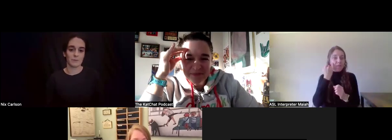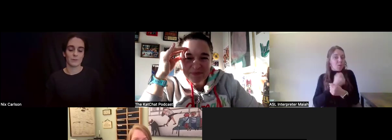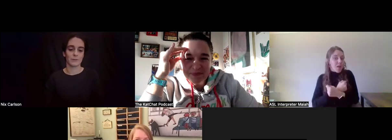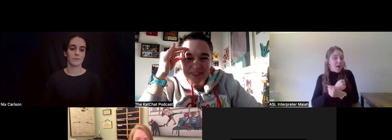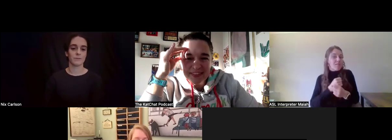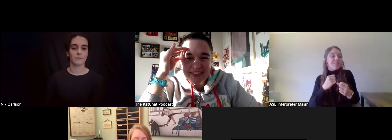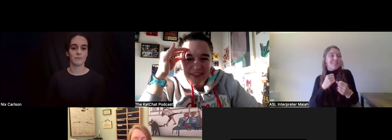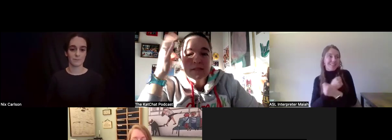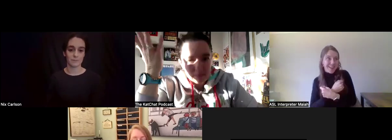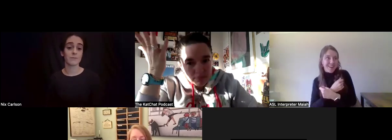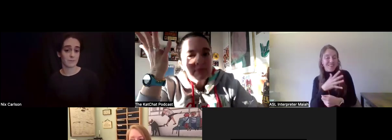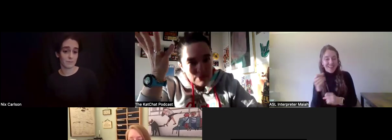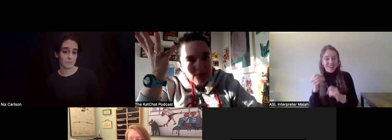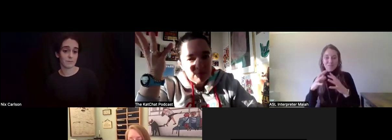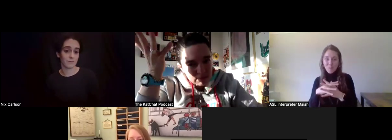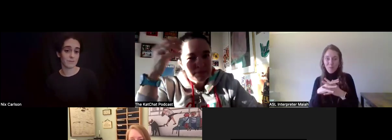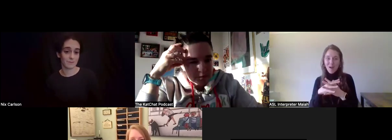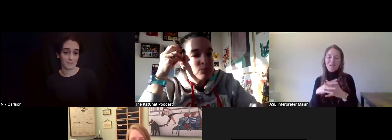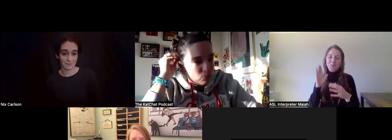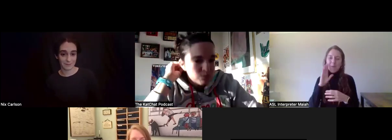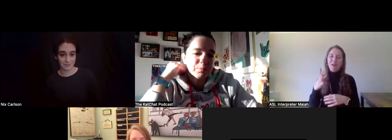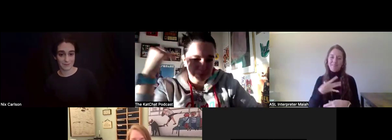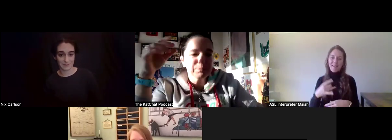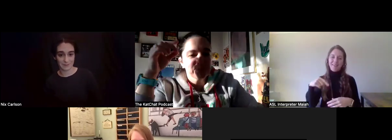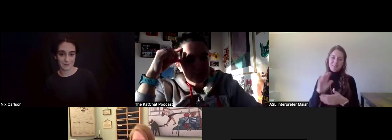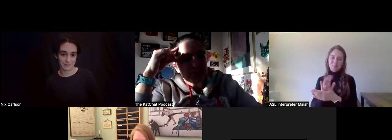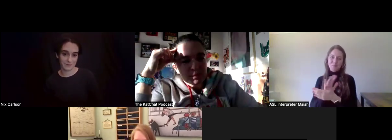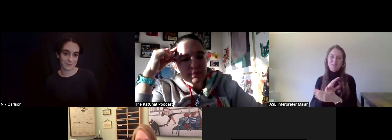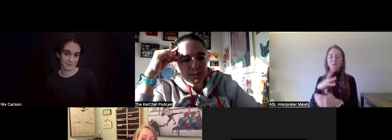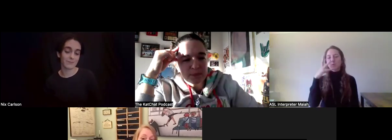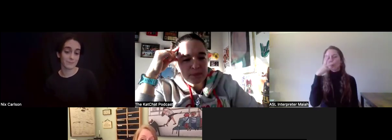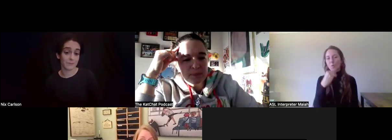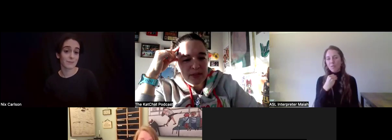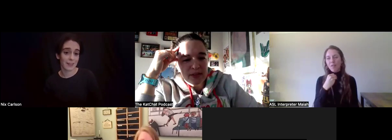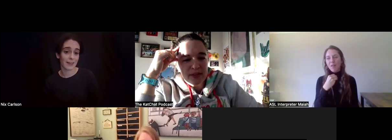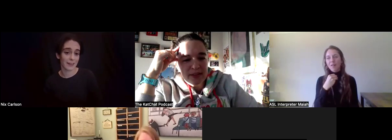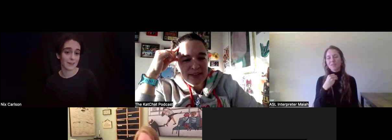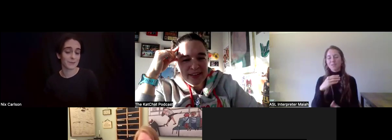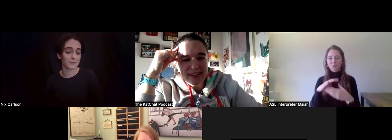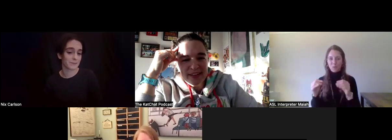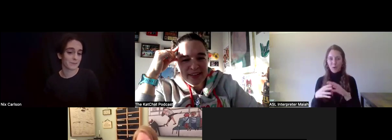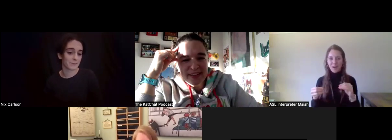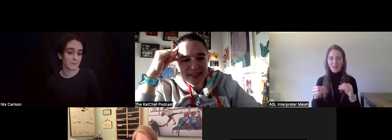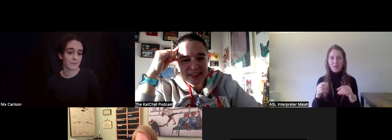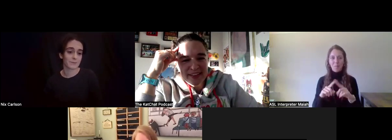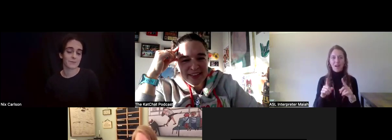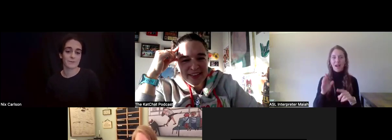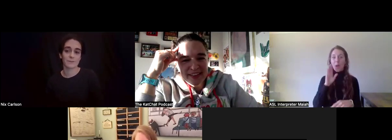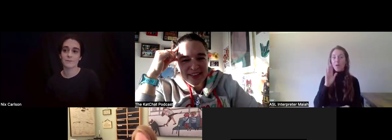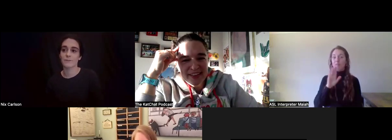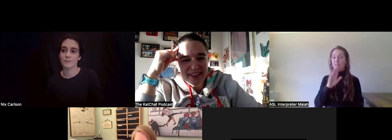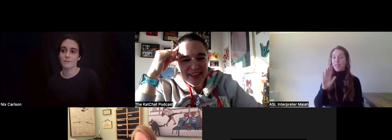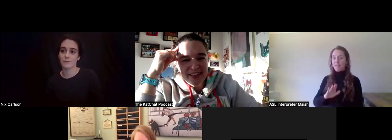movie, right? And it was just such a beautiful story. But I'll never forget Tyler called me and